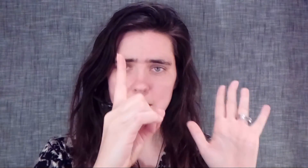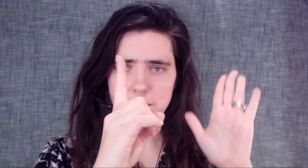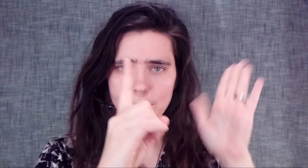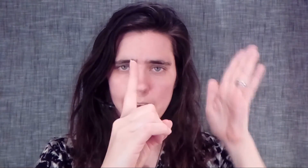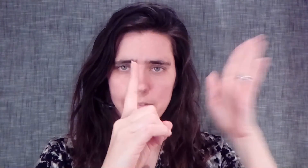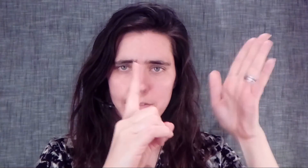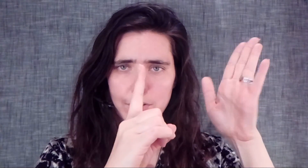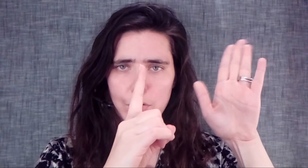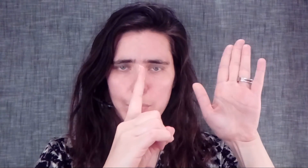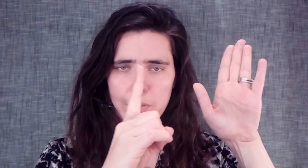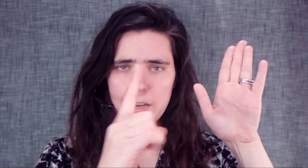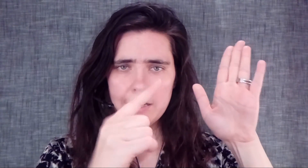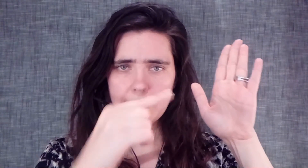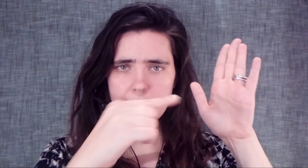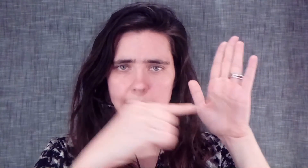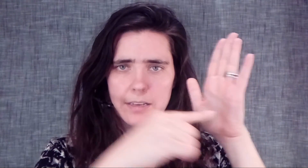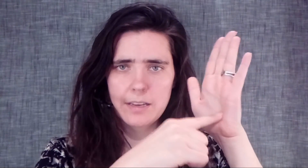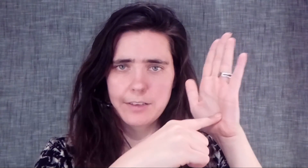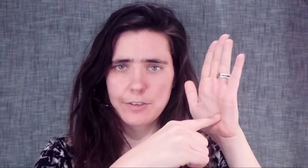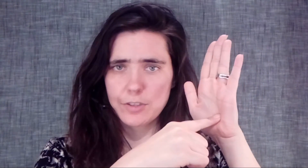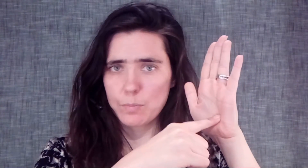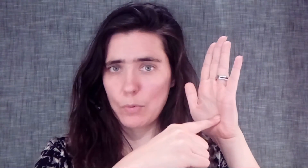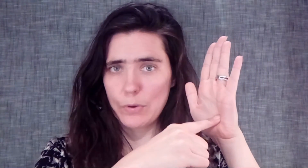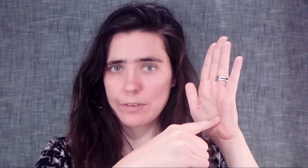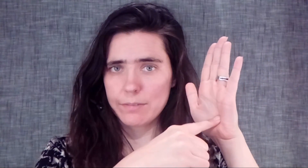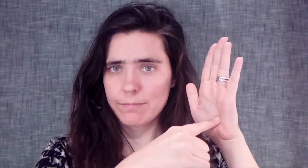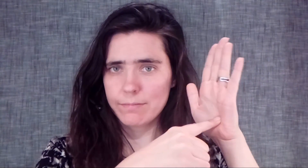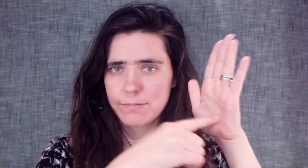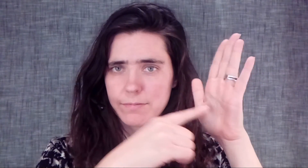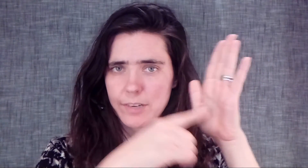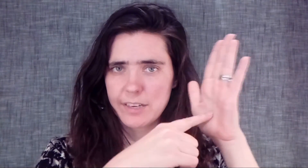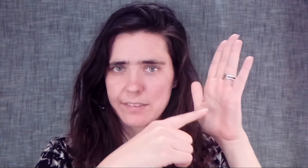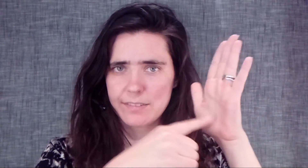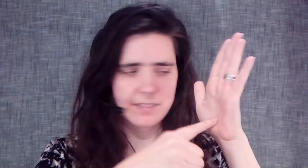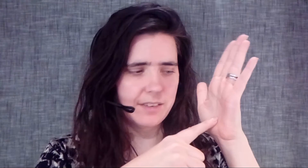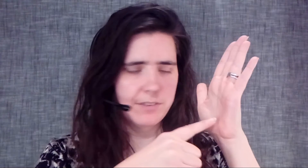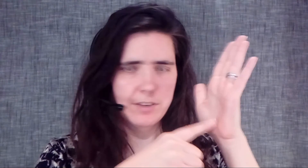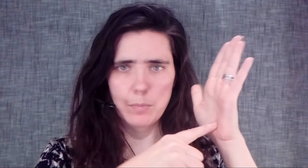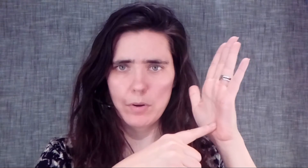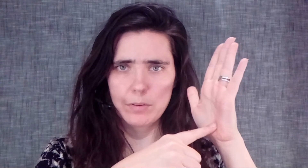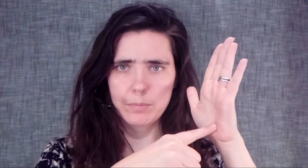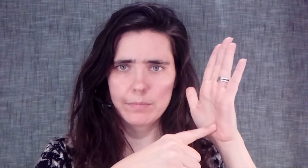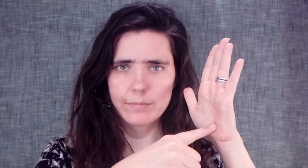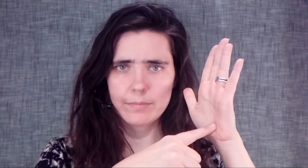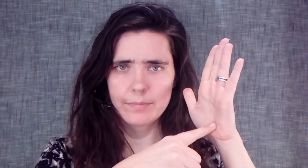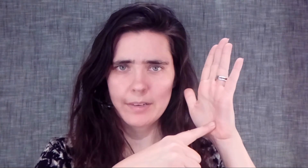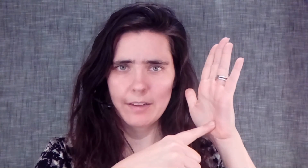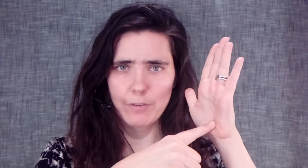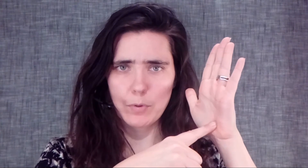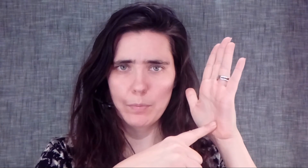you have your open hand and you just point right kind of in the bottom of your palm.